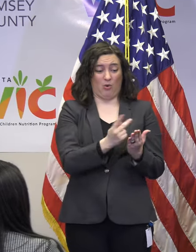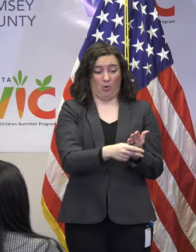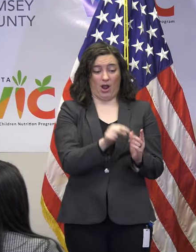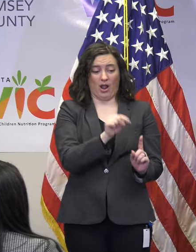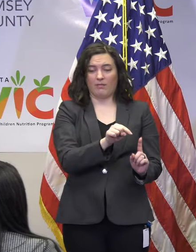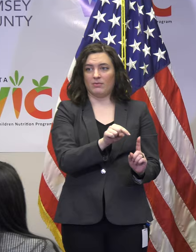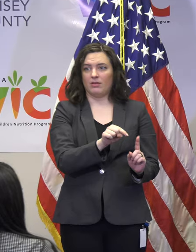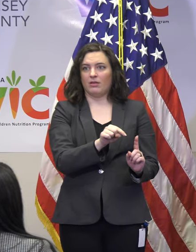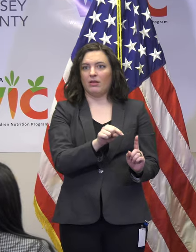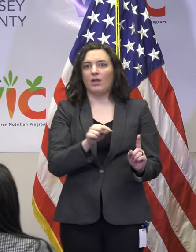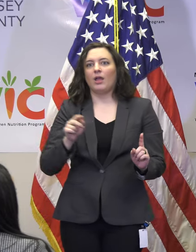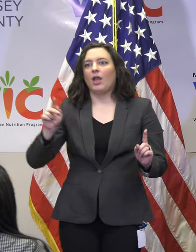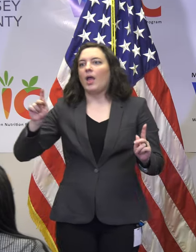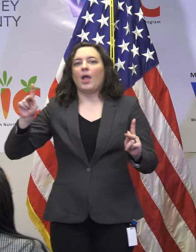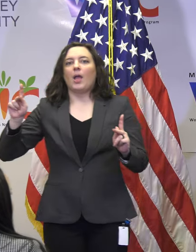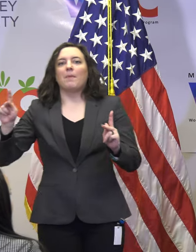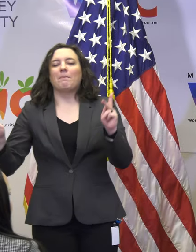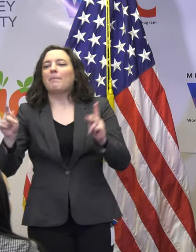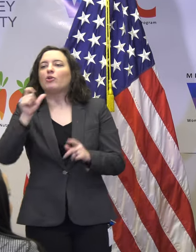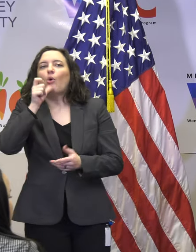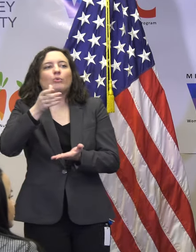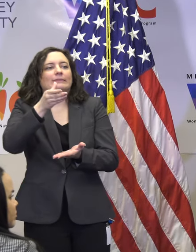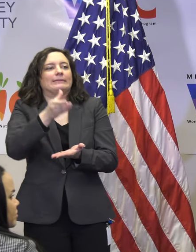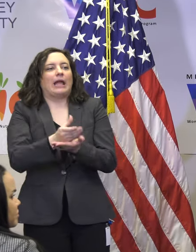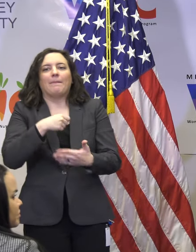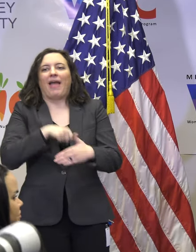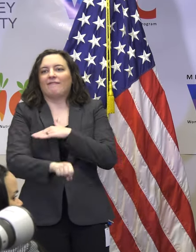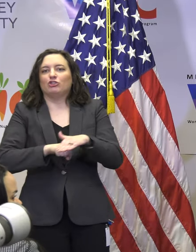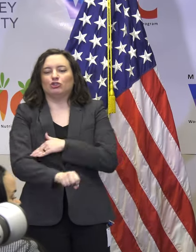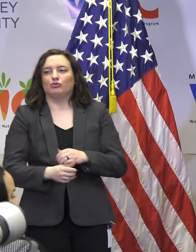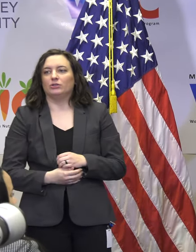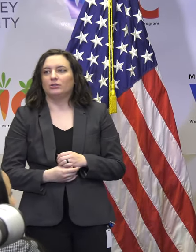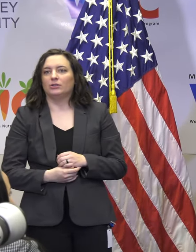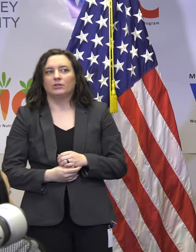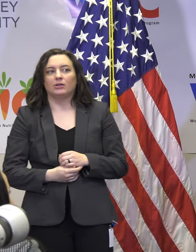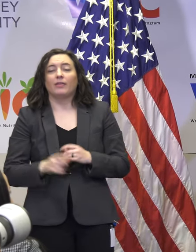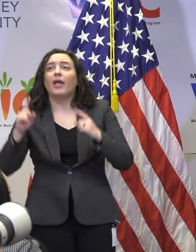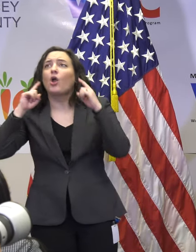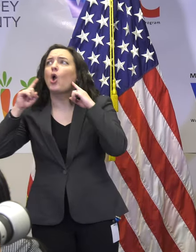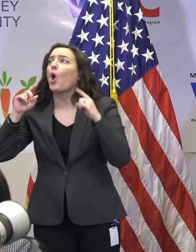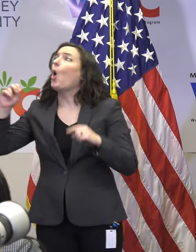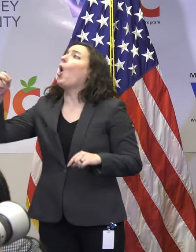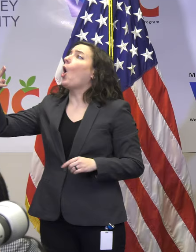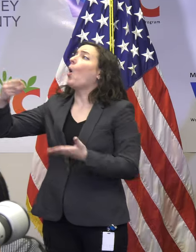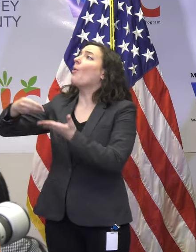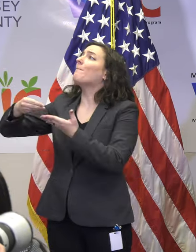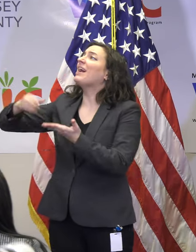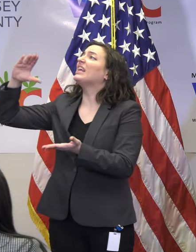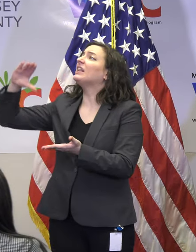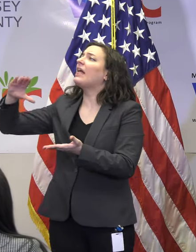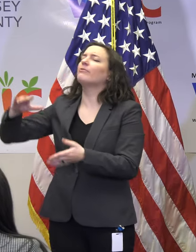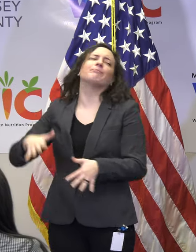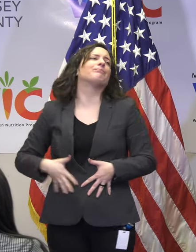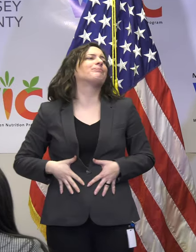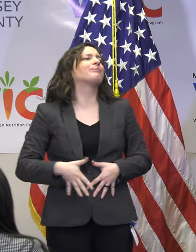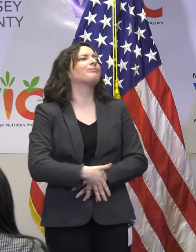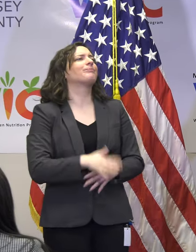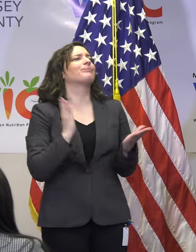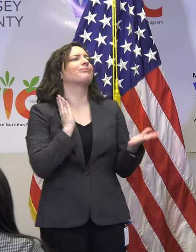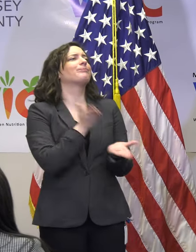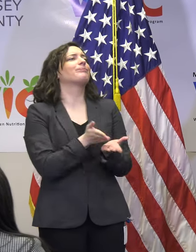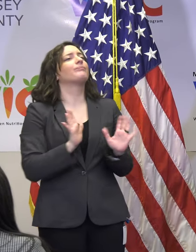people don't stop having children because there's a reduction, right? They continue to have, and there continue to